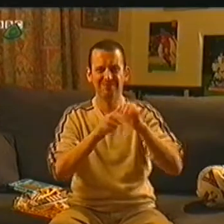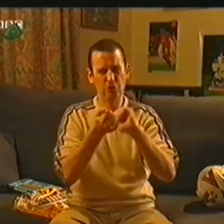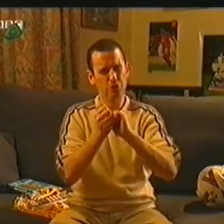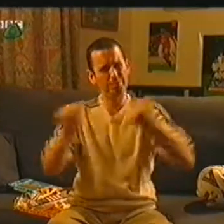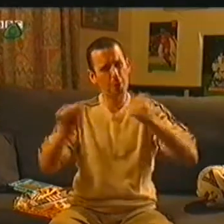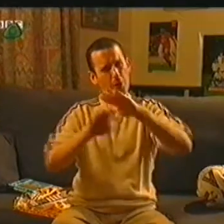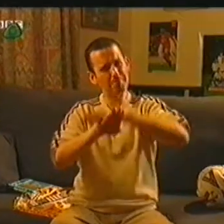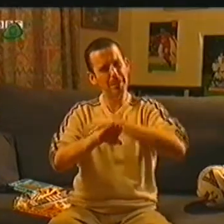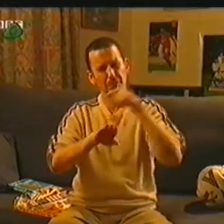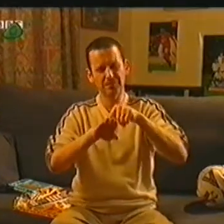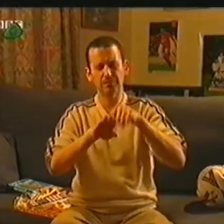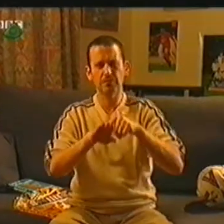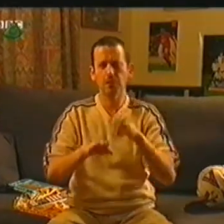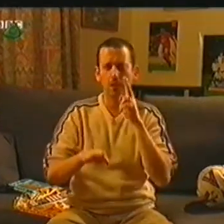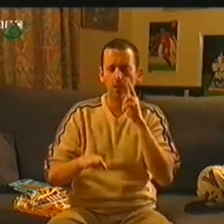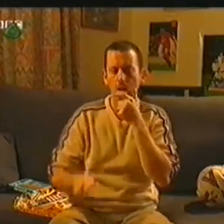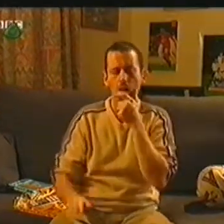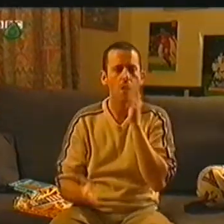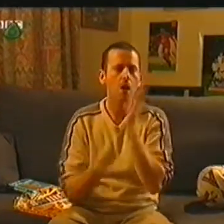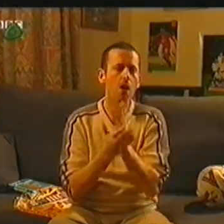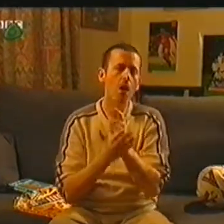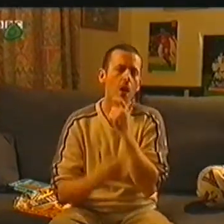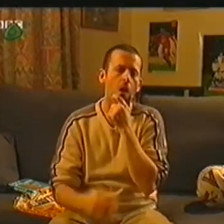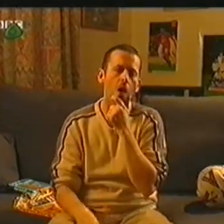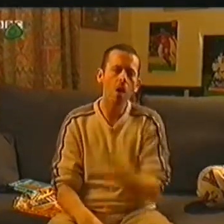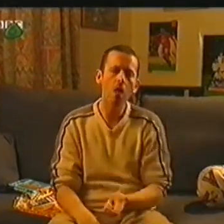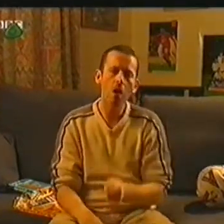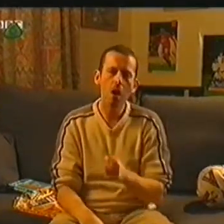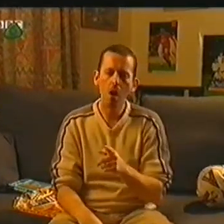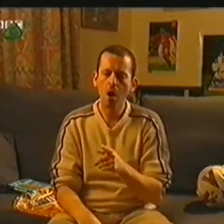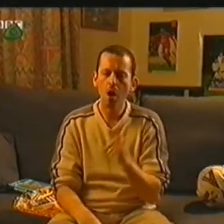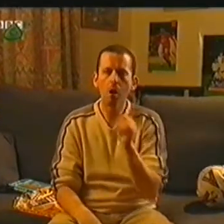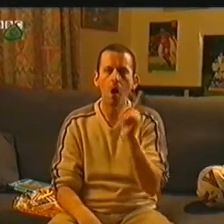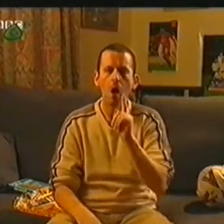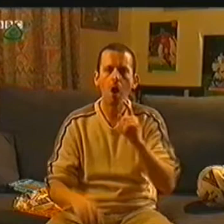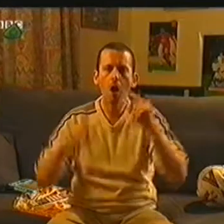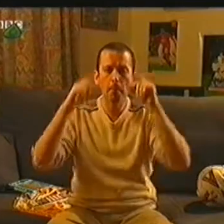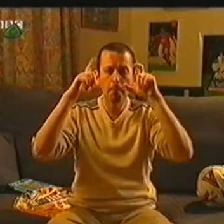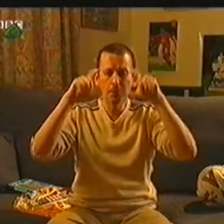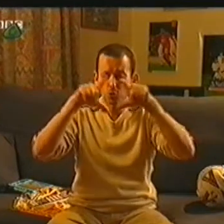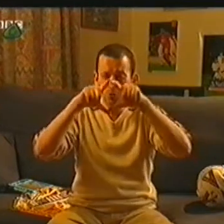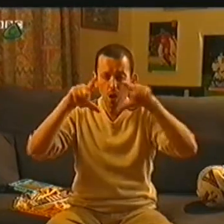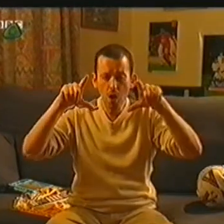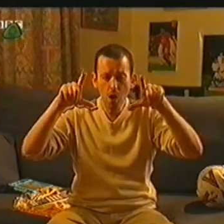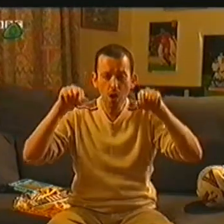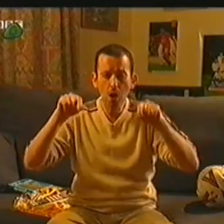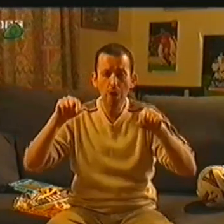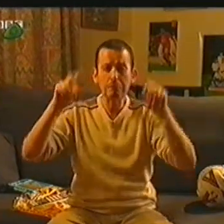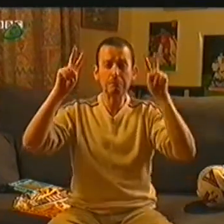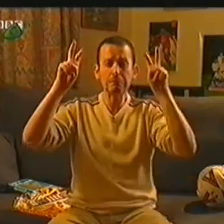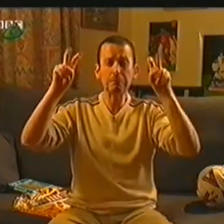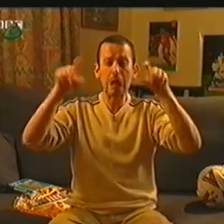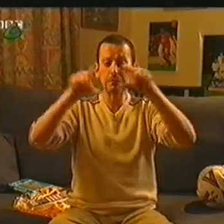When the paper came, he turned straight to the sports page. There was the photograph. Under the